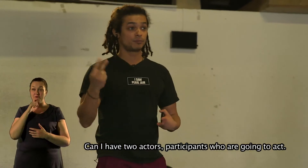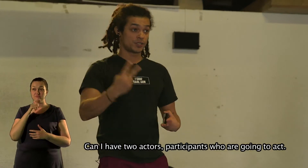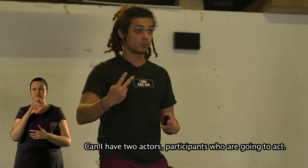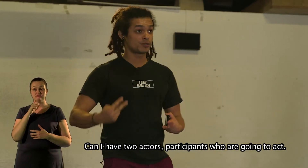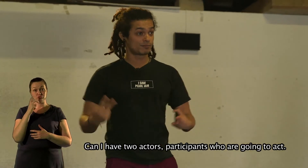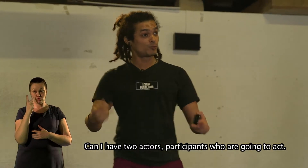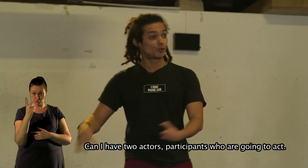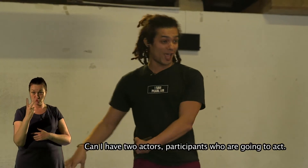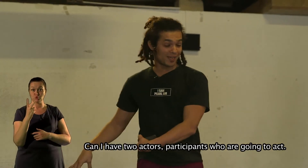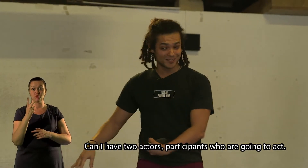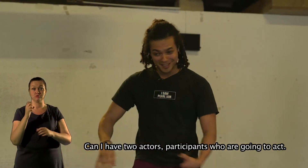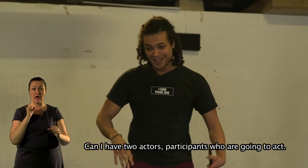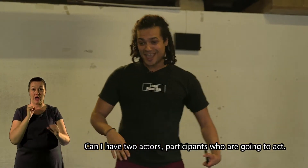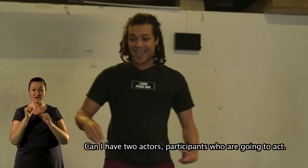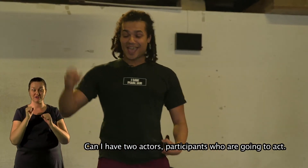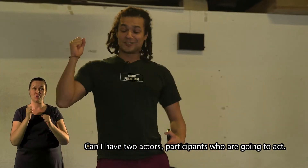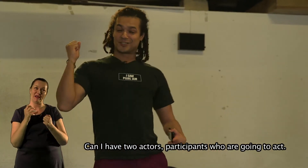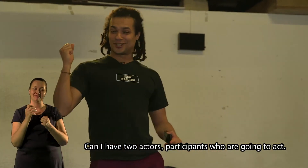actors, participants, who are going to act.